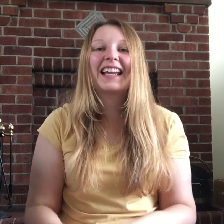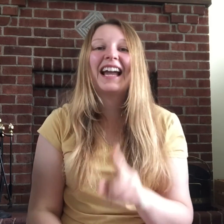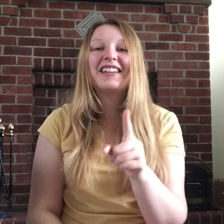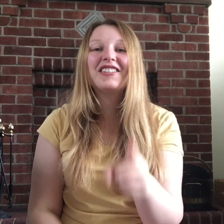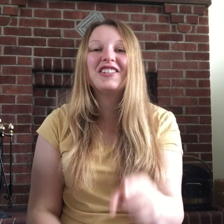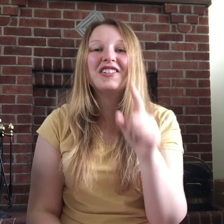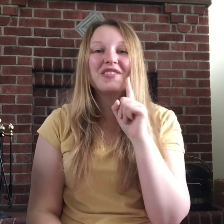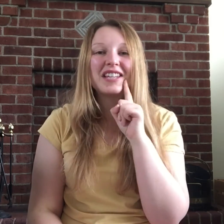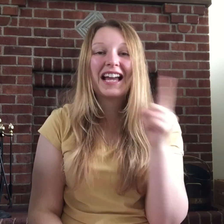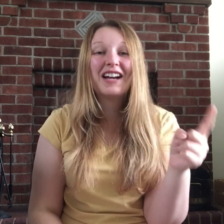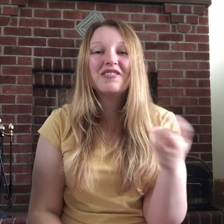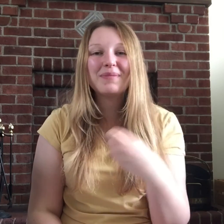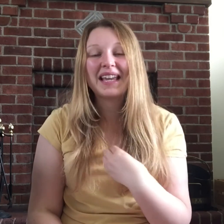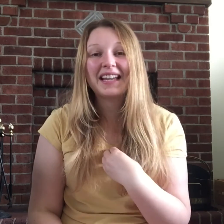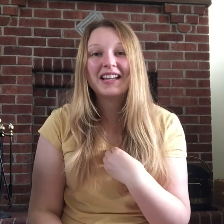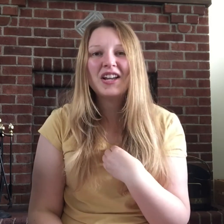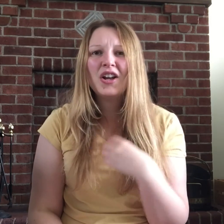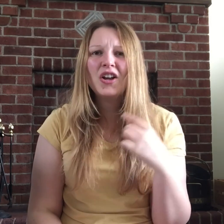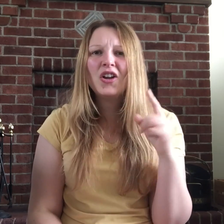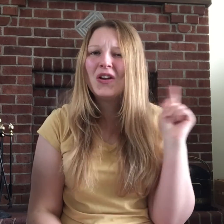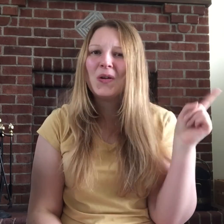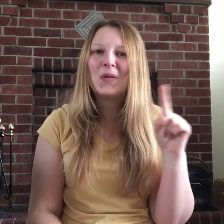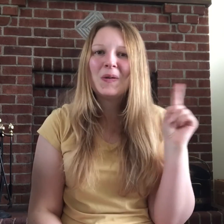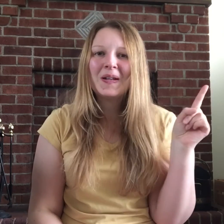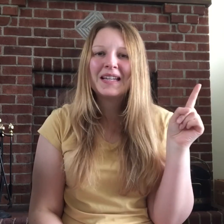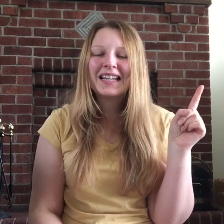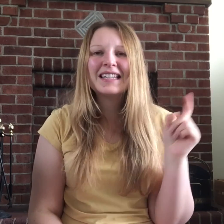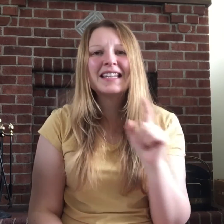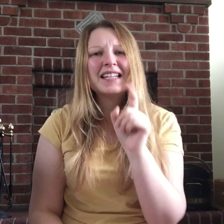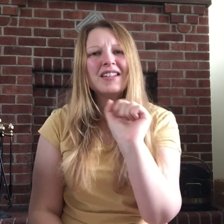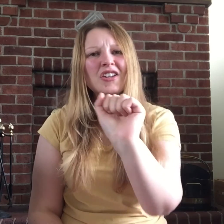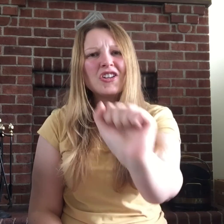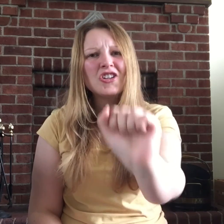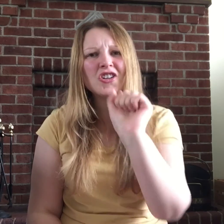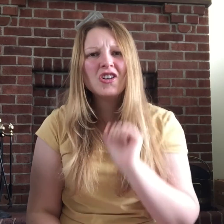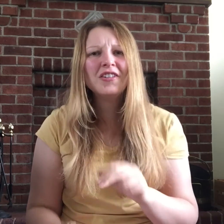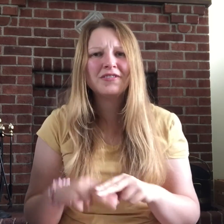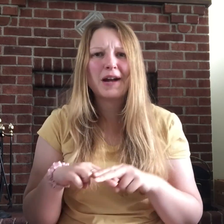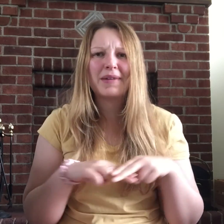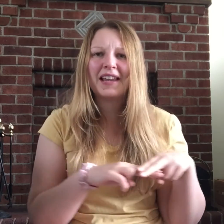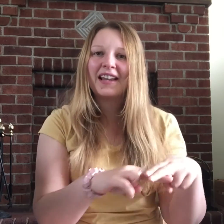Can you tell me who is in your family?